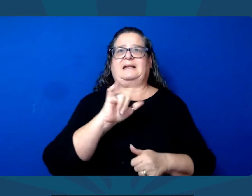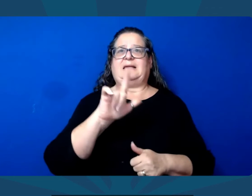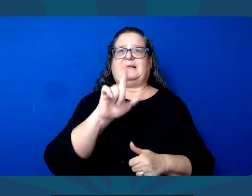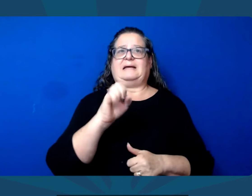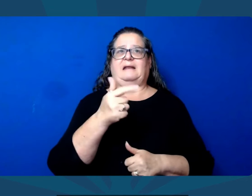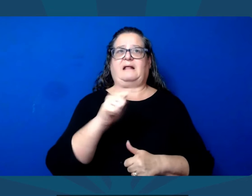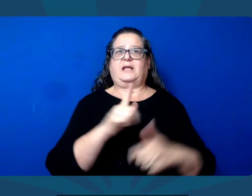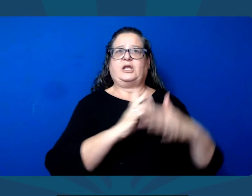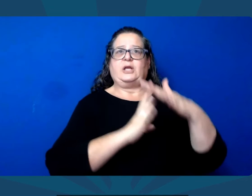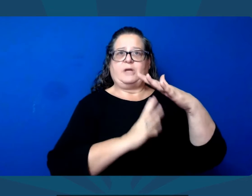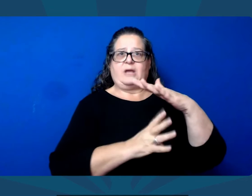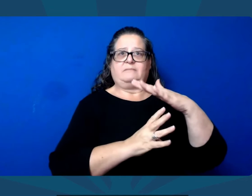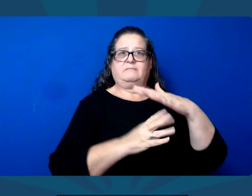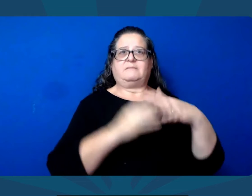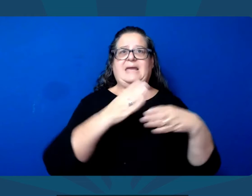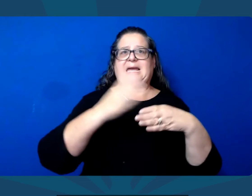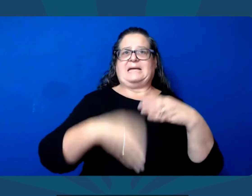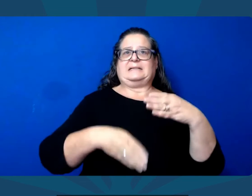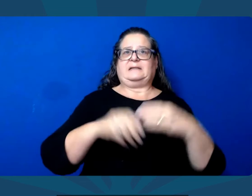fighting against illegal immigration,